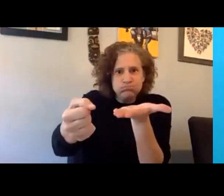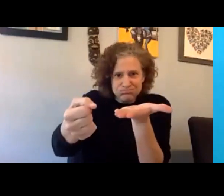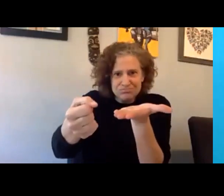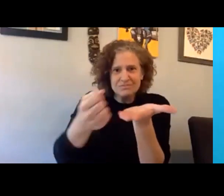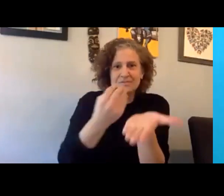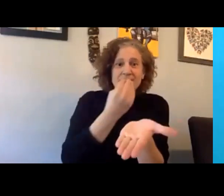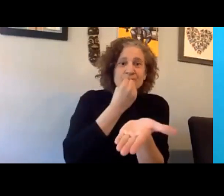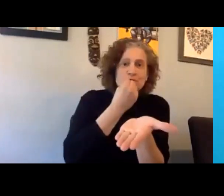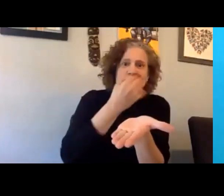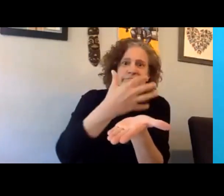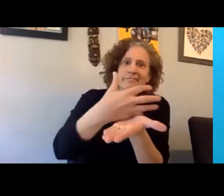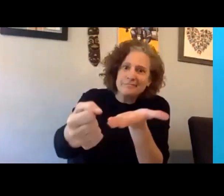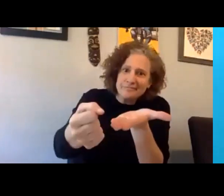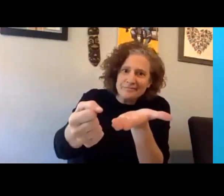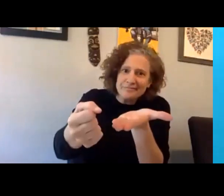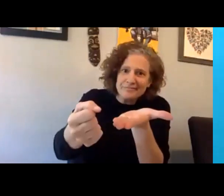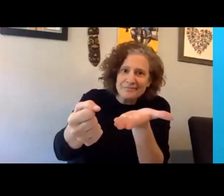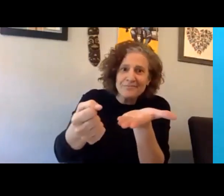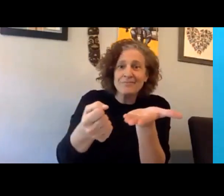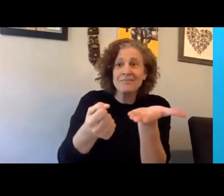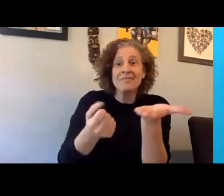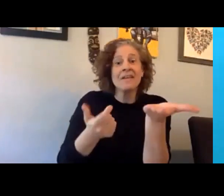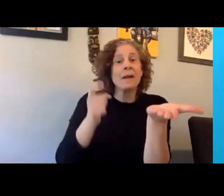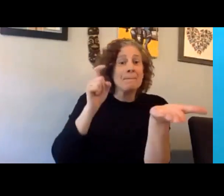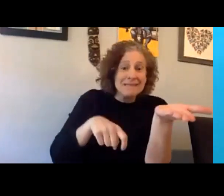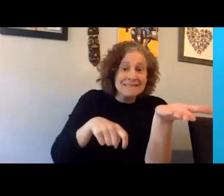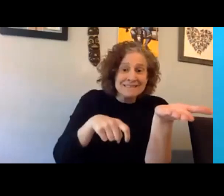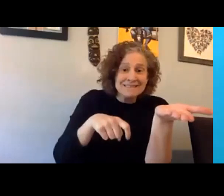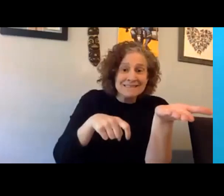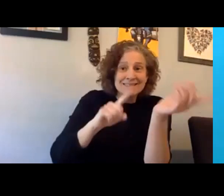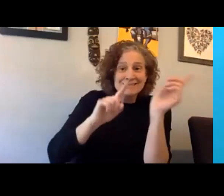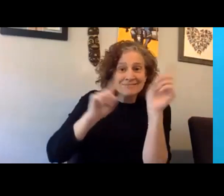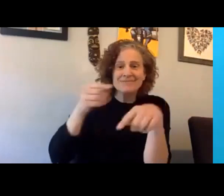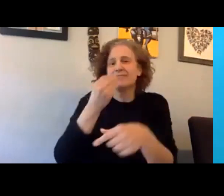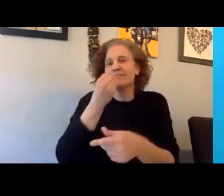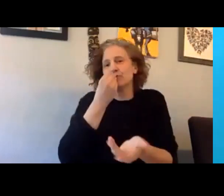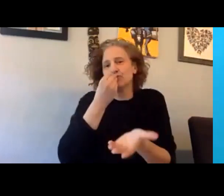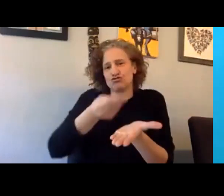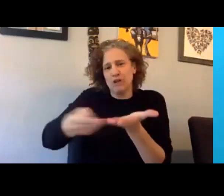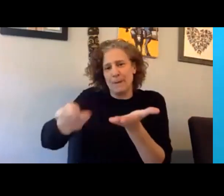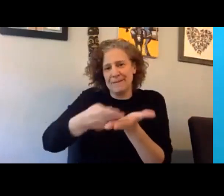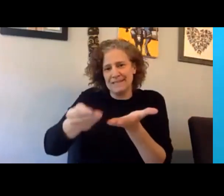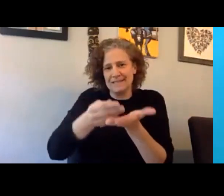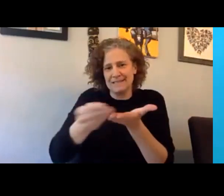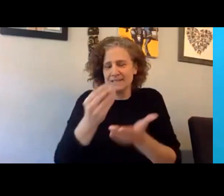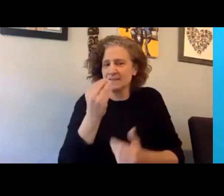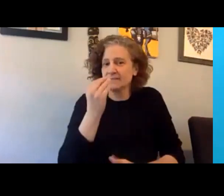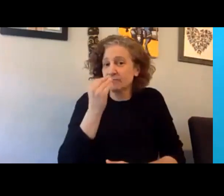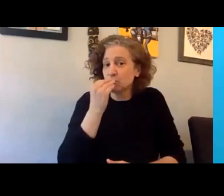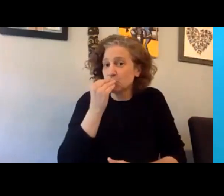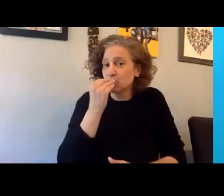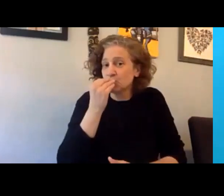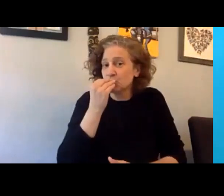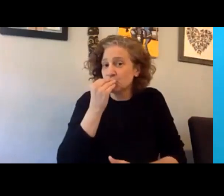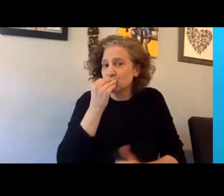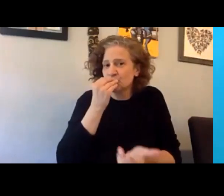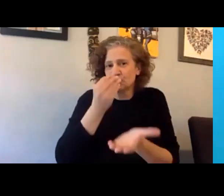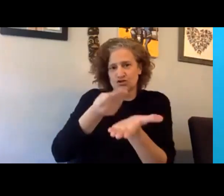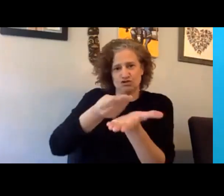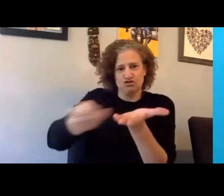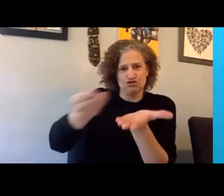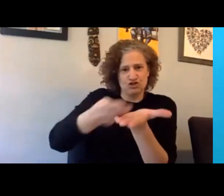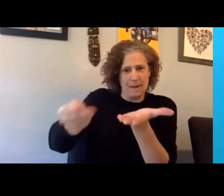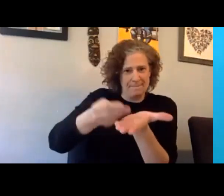running out. The food is running out. And then we have to go food